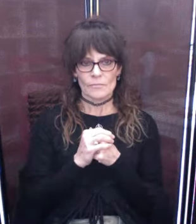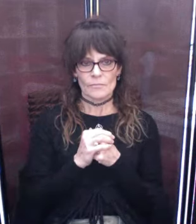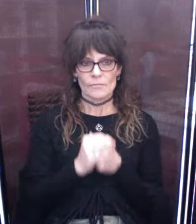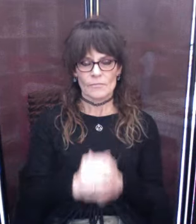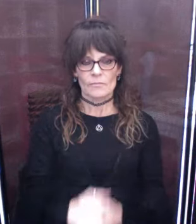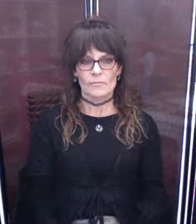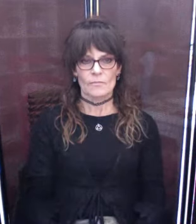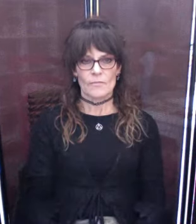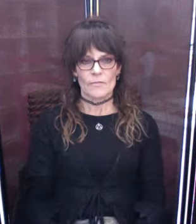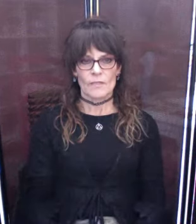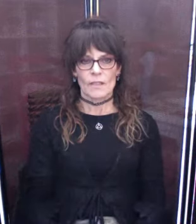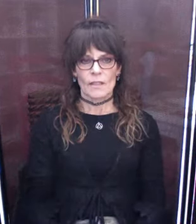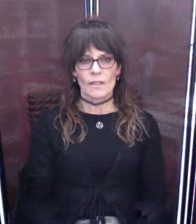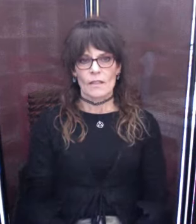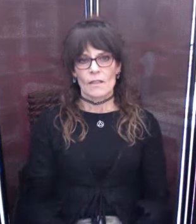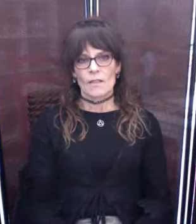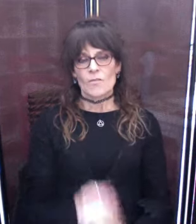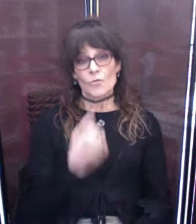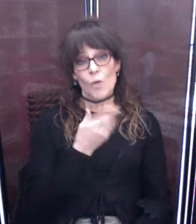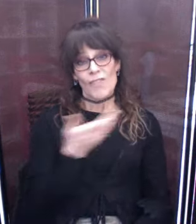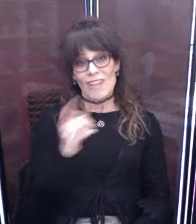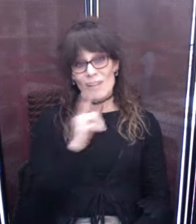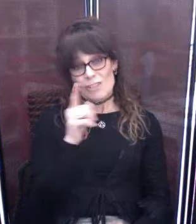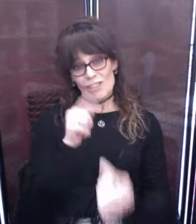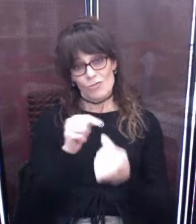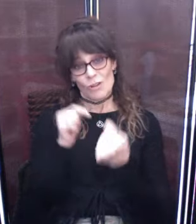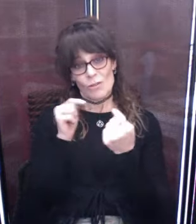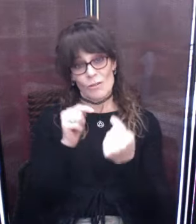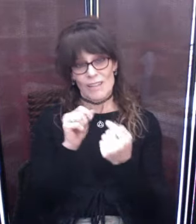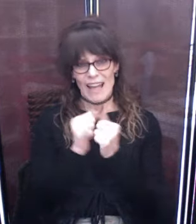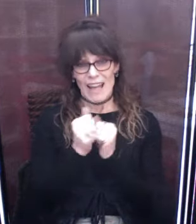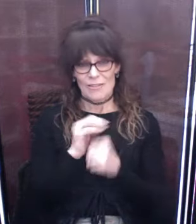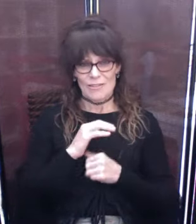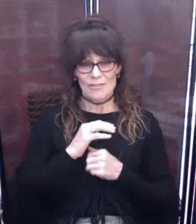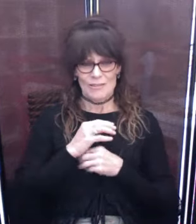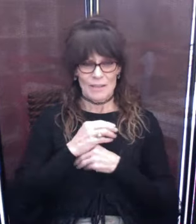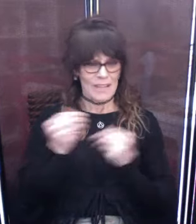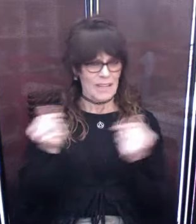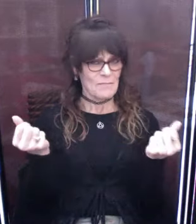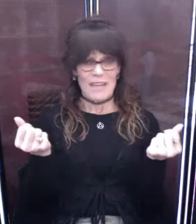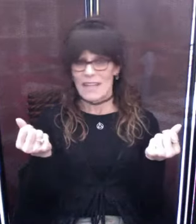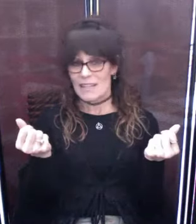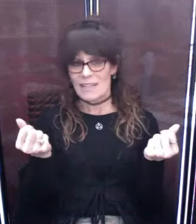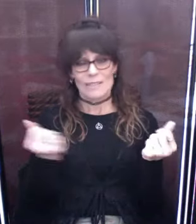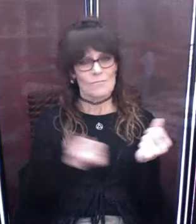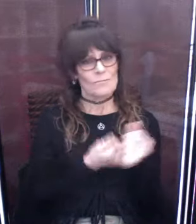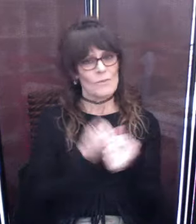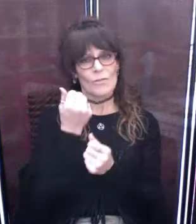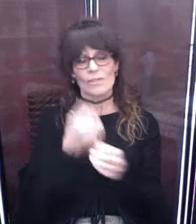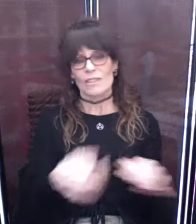That was one of the things I really struggled with, was how do I make amends that this is the most important human being in my